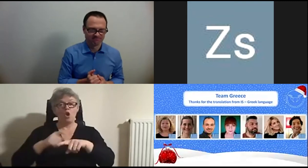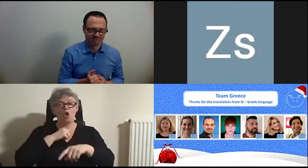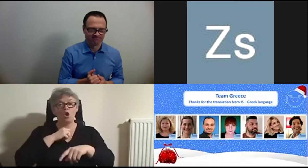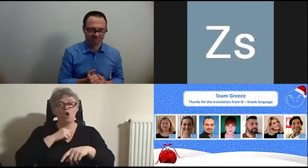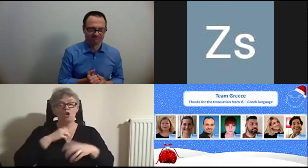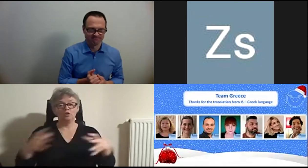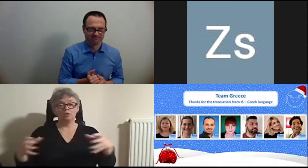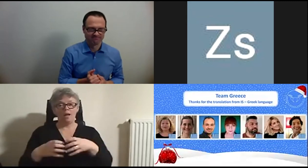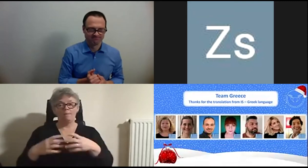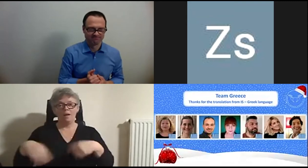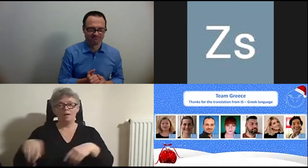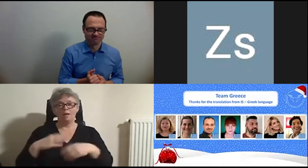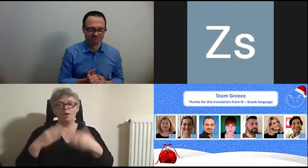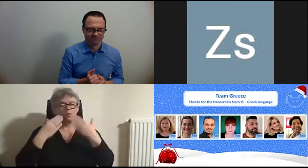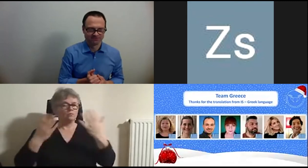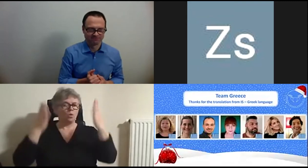I'm looking.